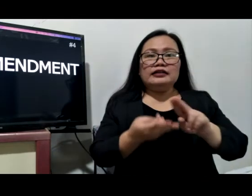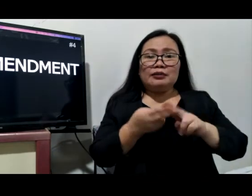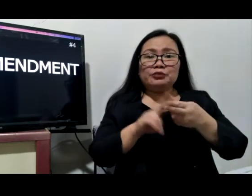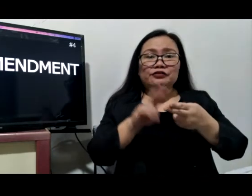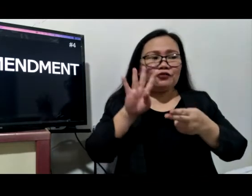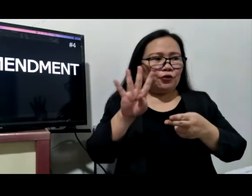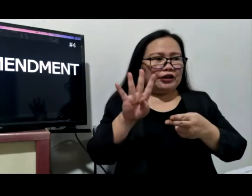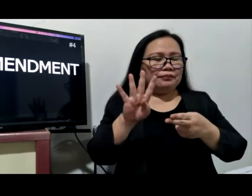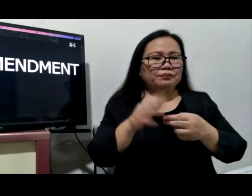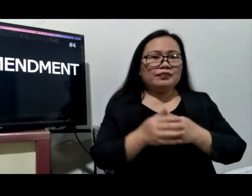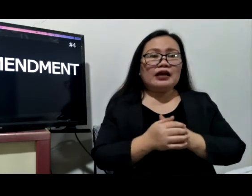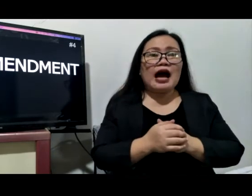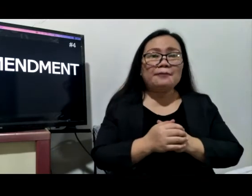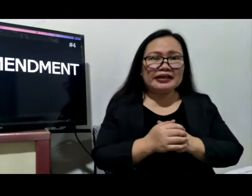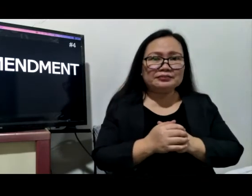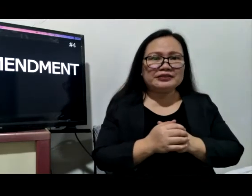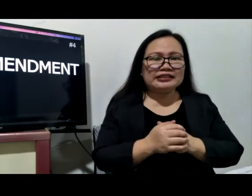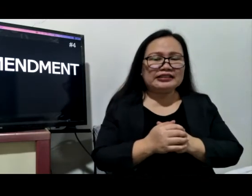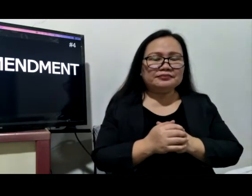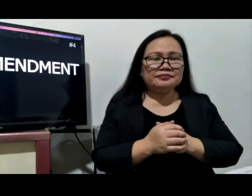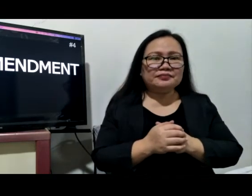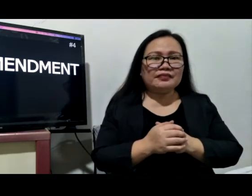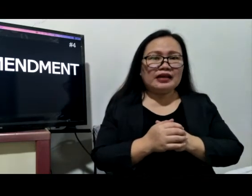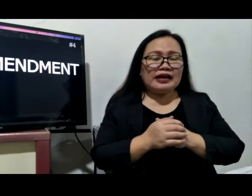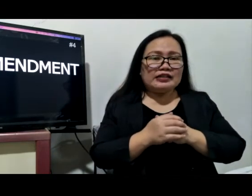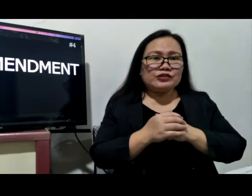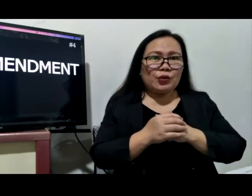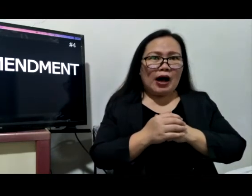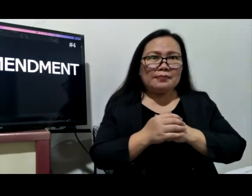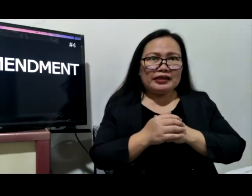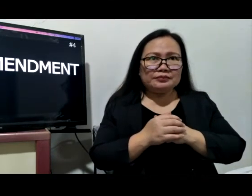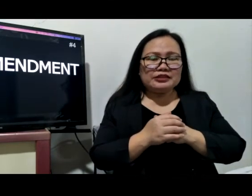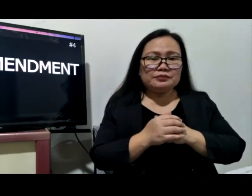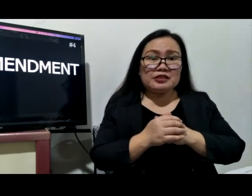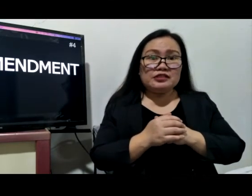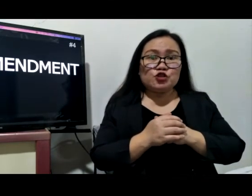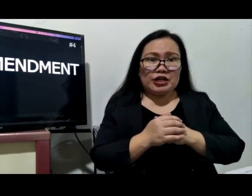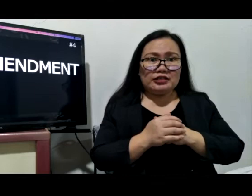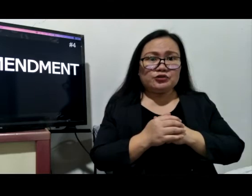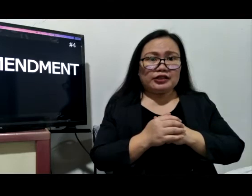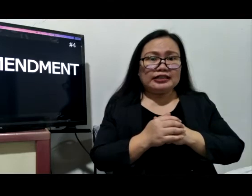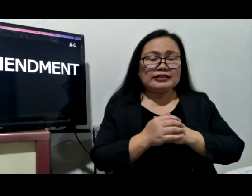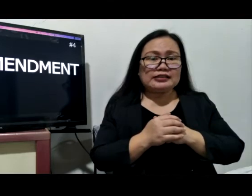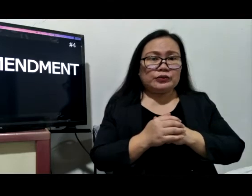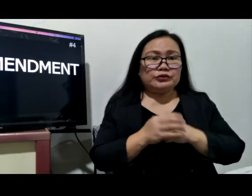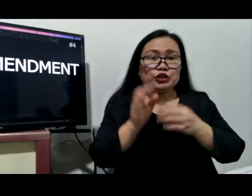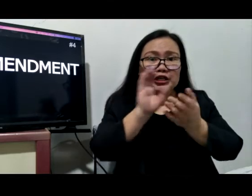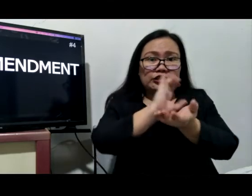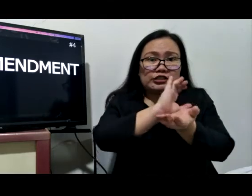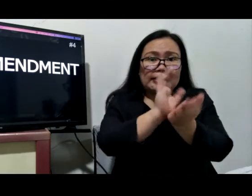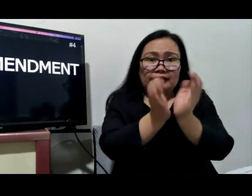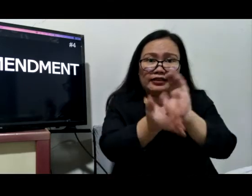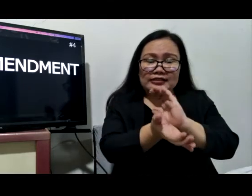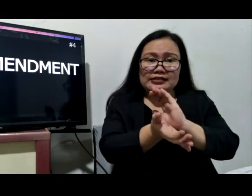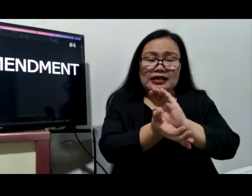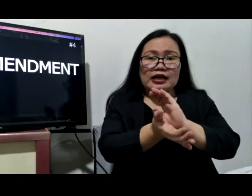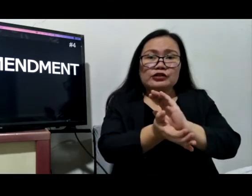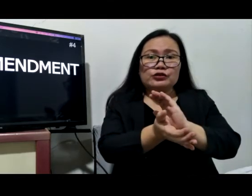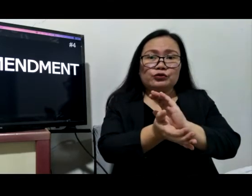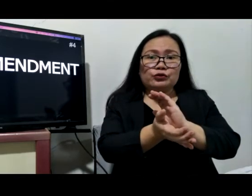Number 4, amendment. So amendment means change, right? So change is like this. So